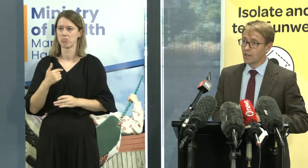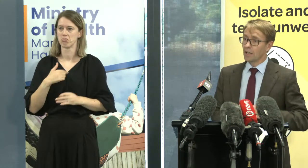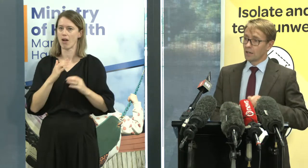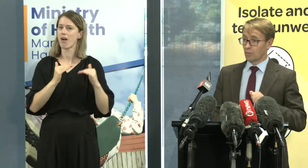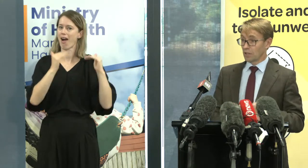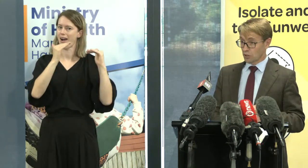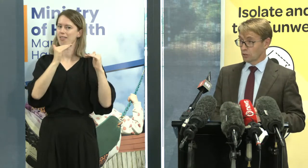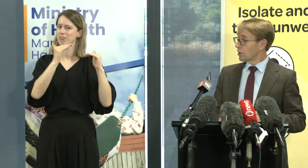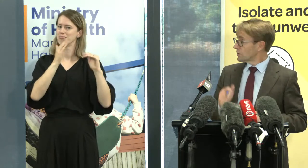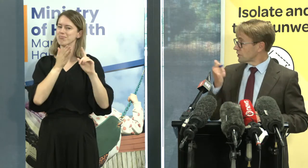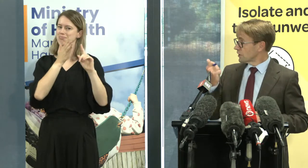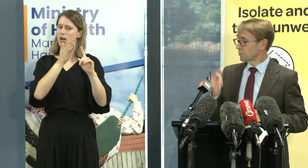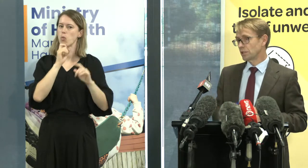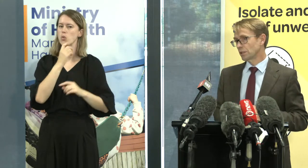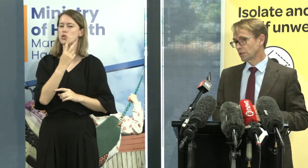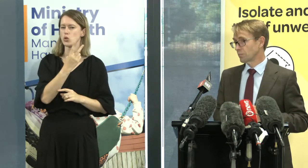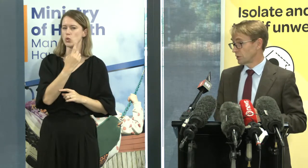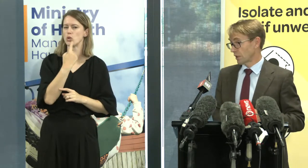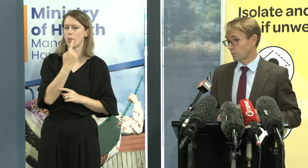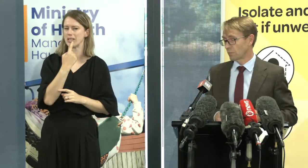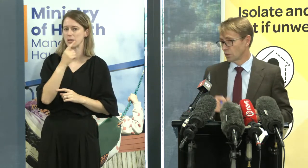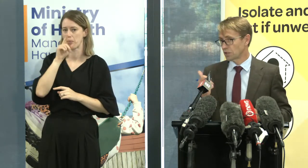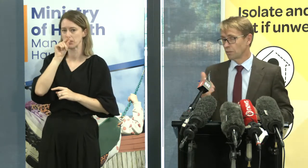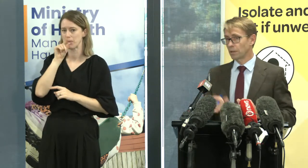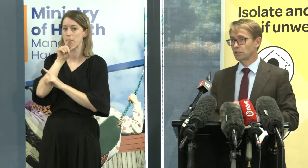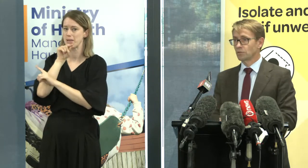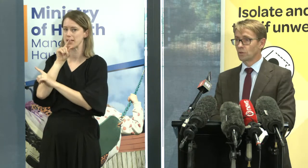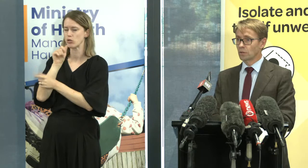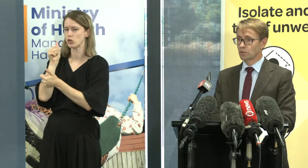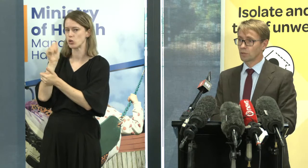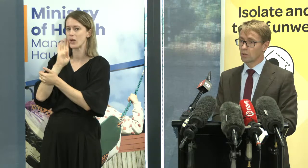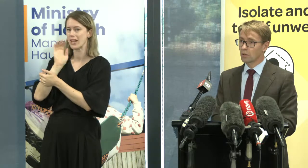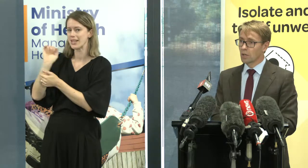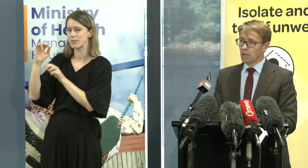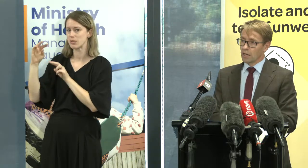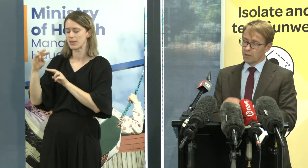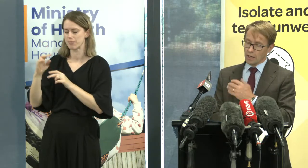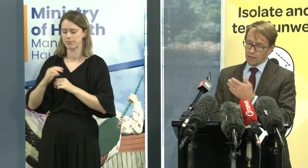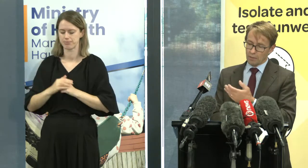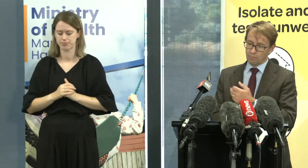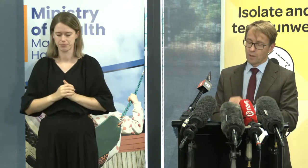high. I'll make two comments, and then Peter, this would be something that would be good to get Peter's view on as well.